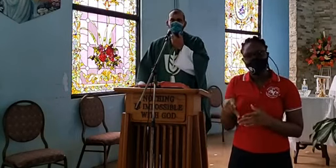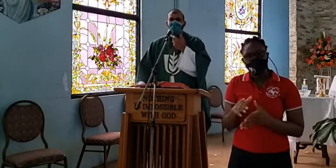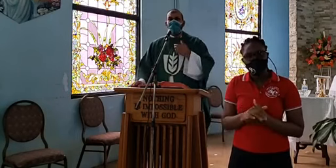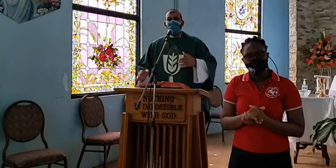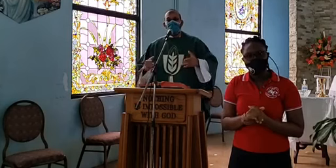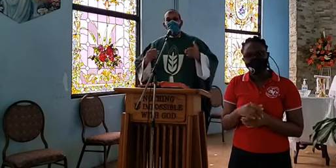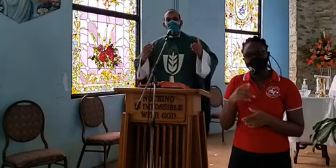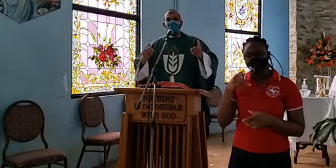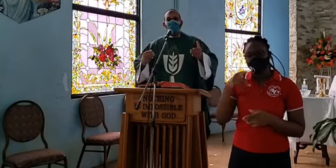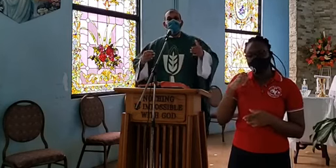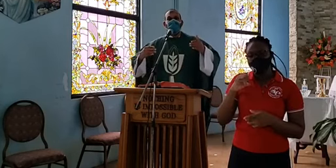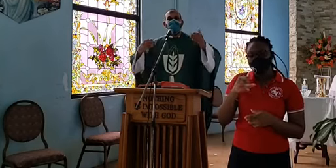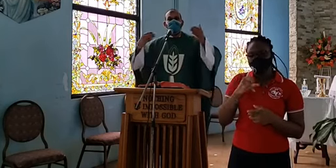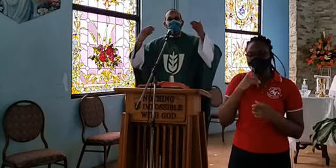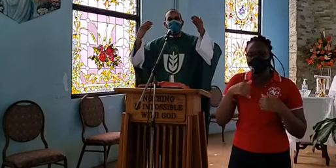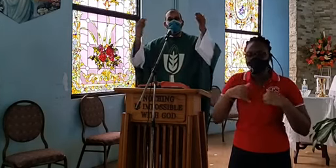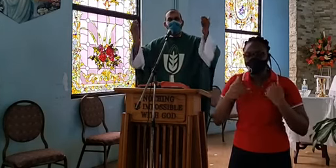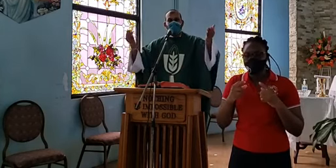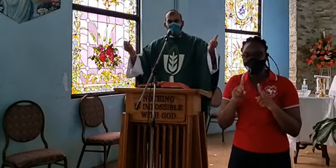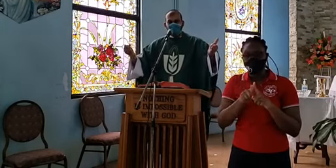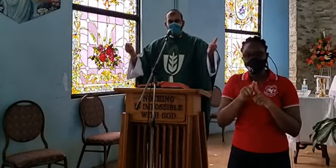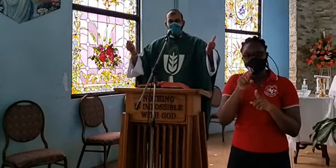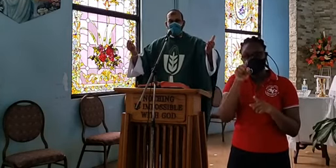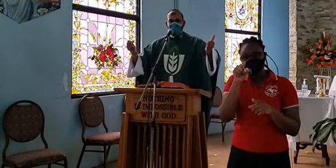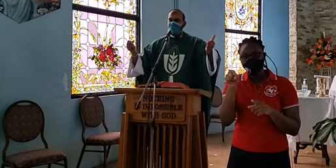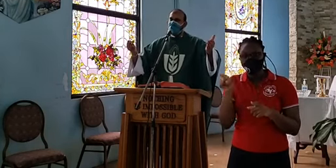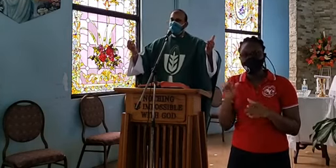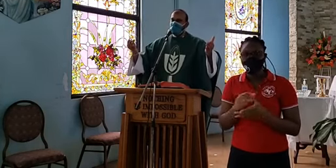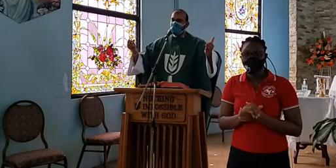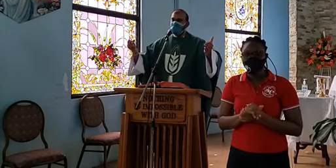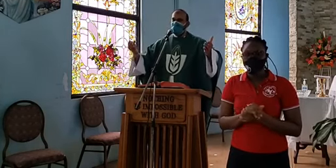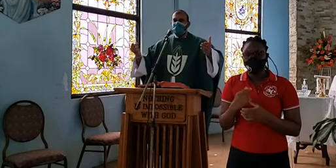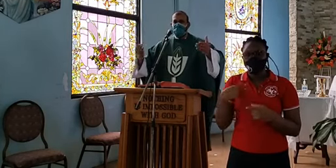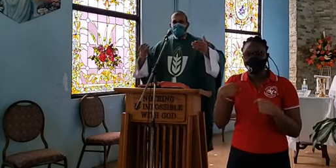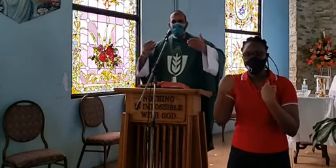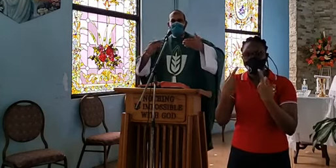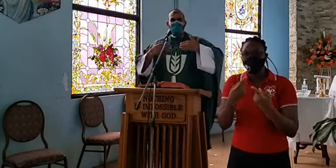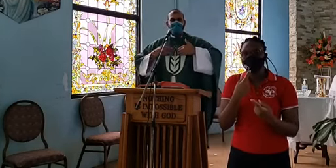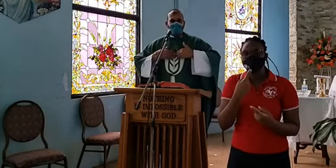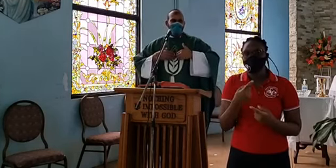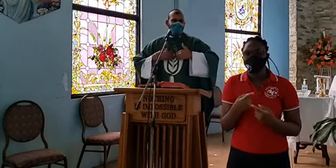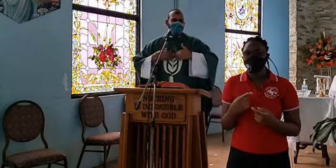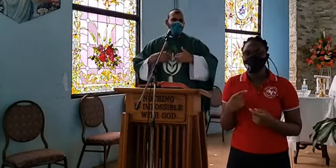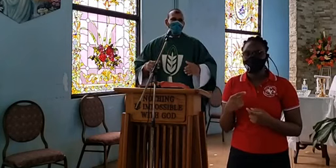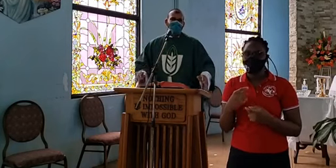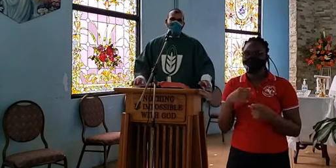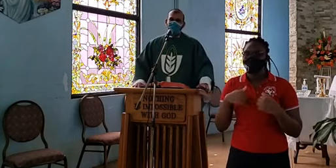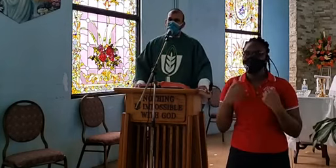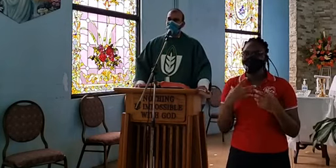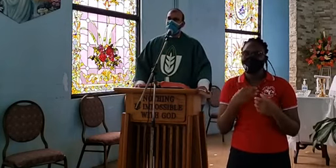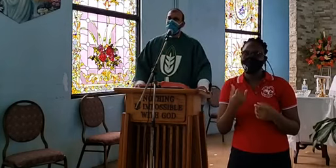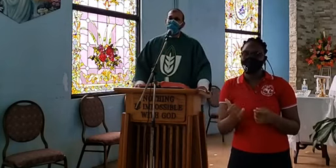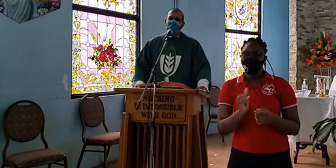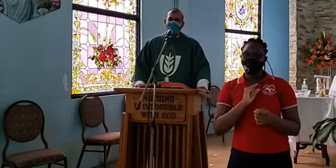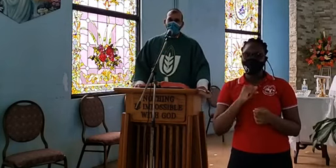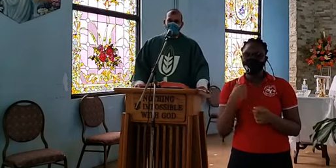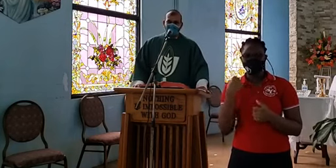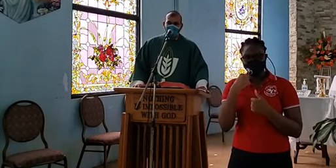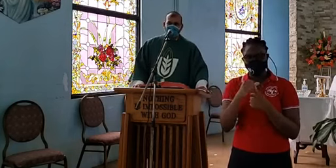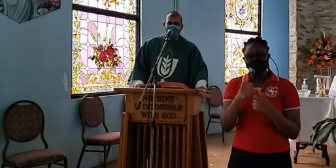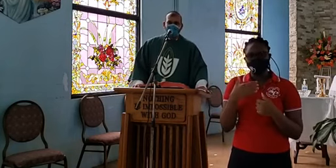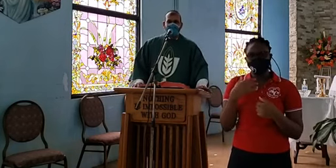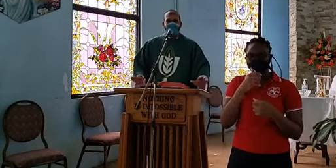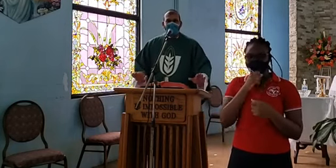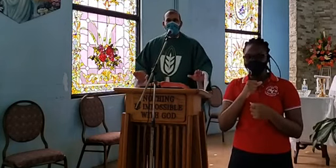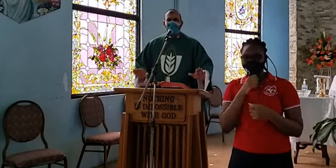Blessed Pierre is a youth just like you. I want to say a youth like I, but I just remember my